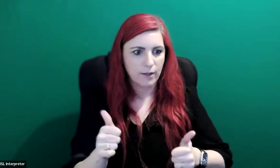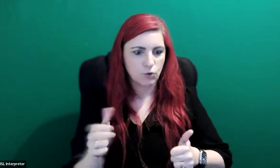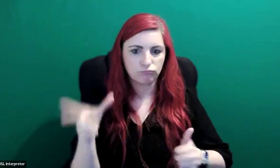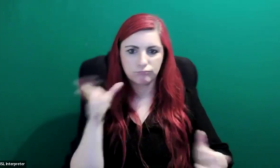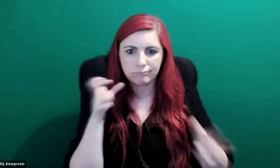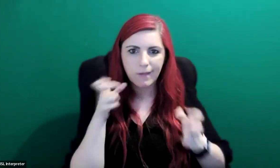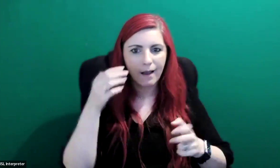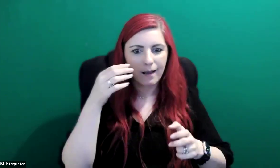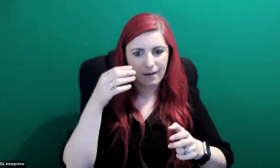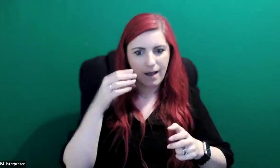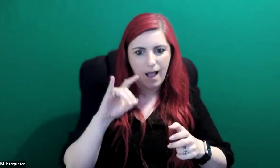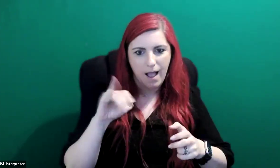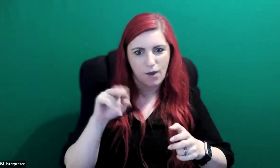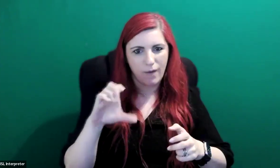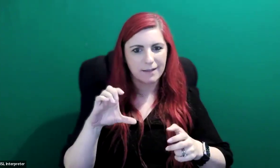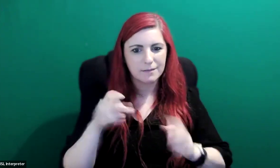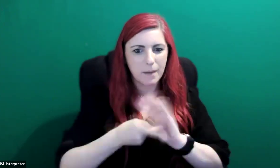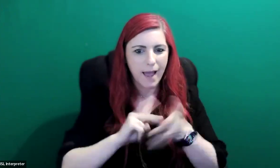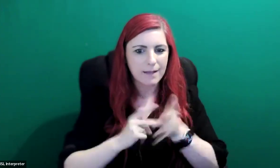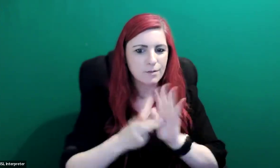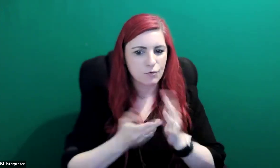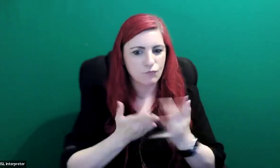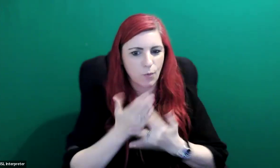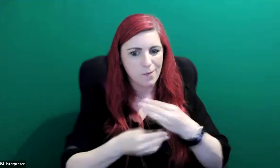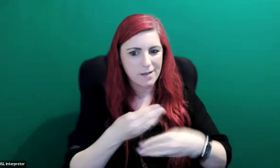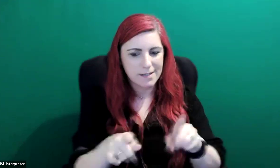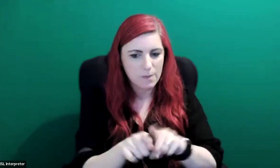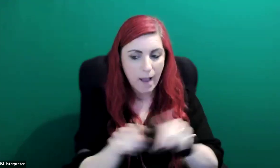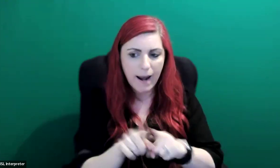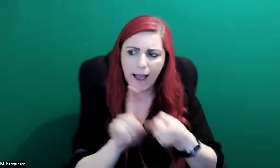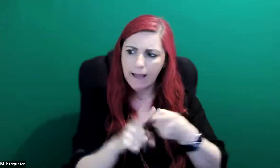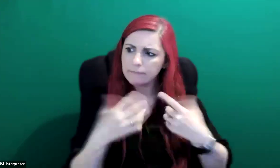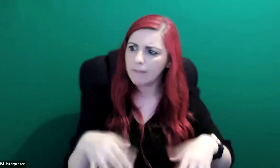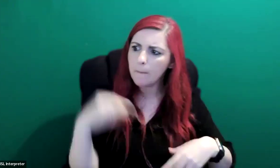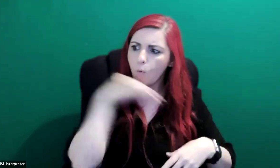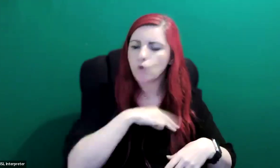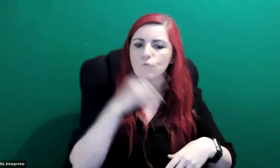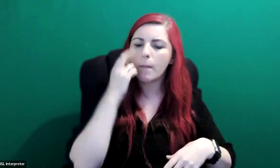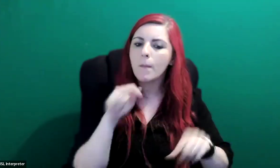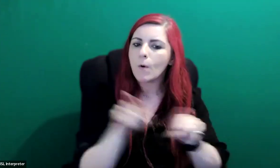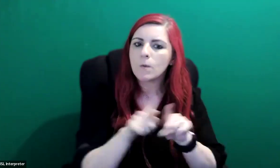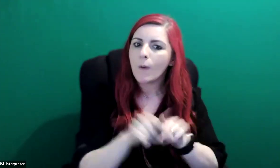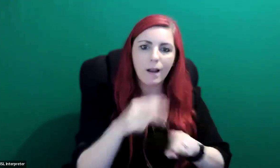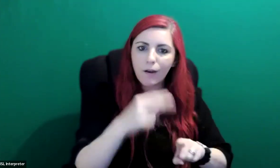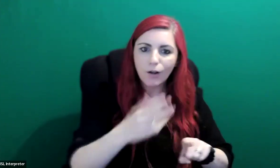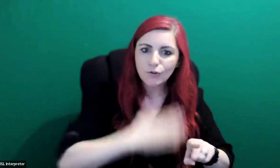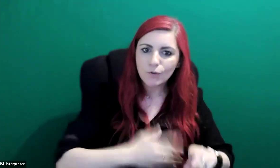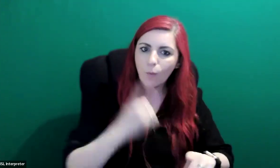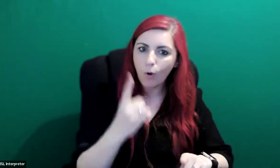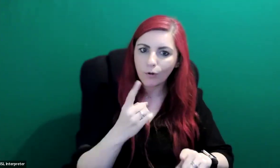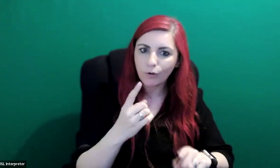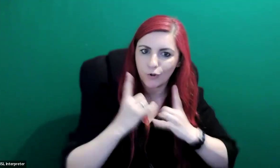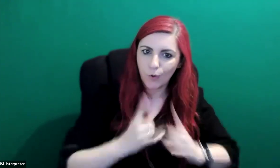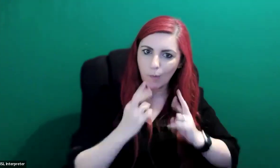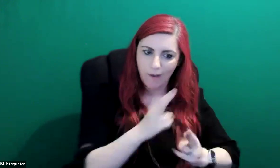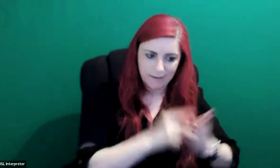in the run-up to this process now as well. And also very important to remember that this is not the only human rights convention where we can